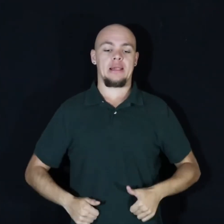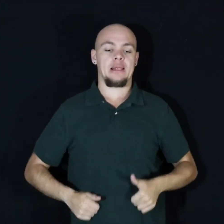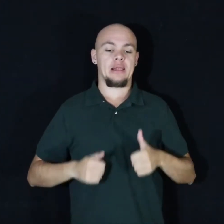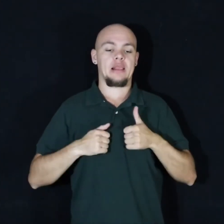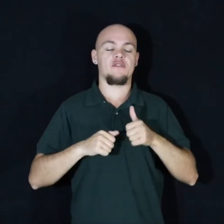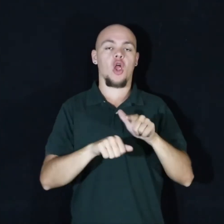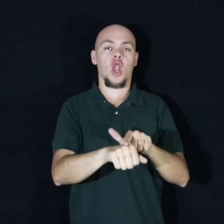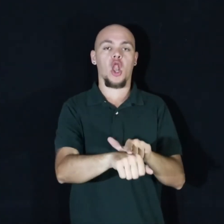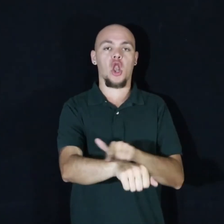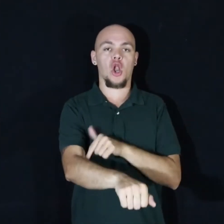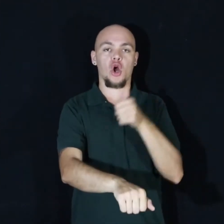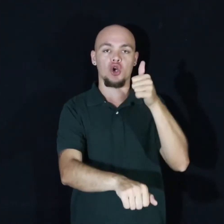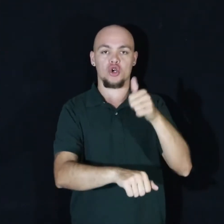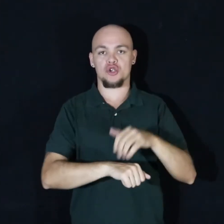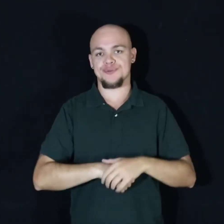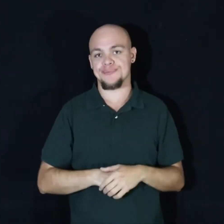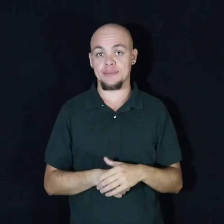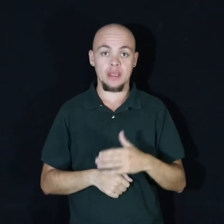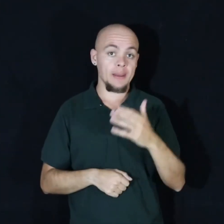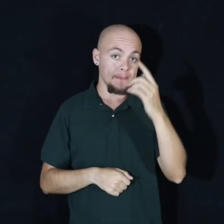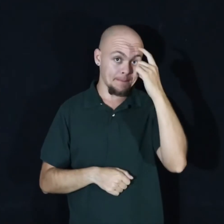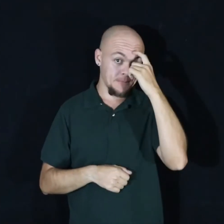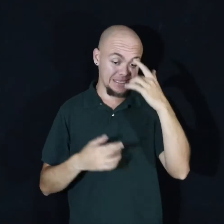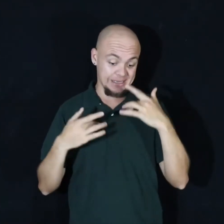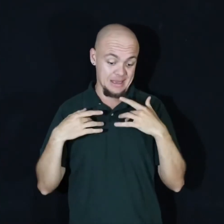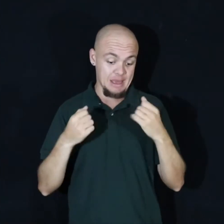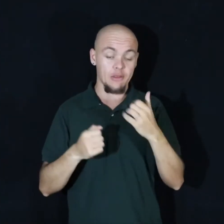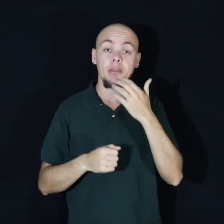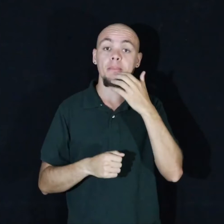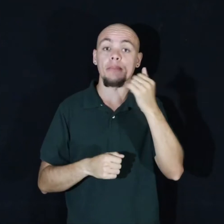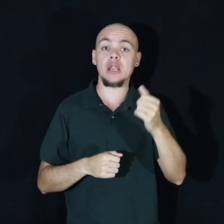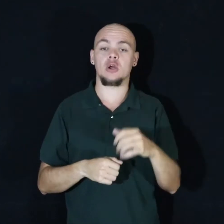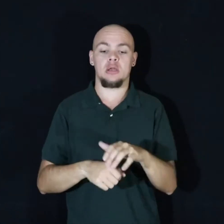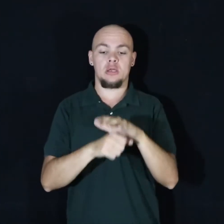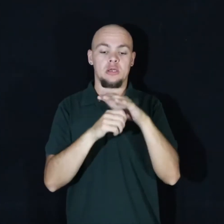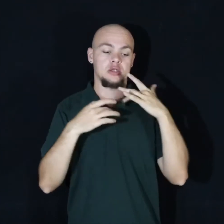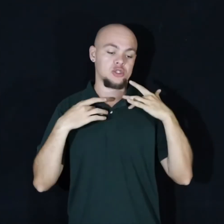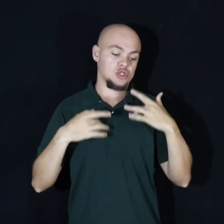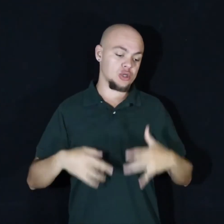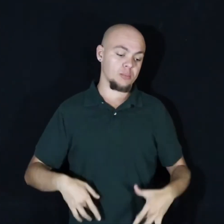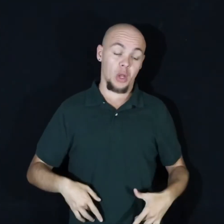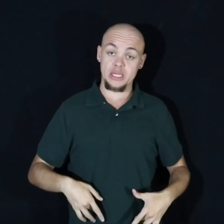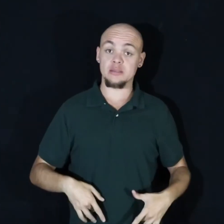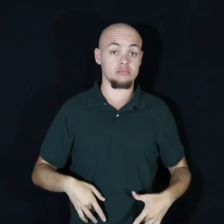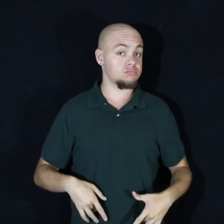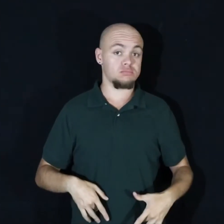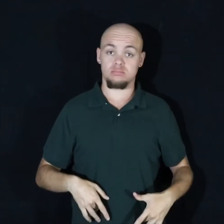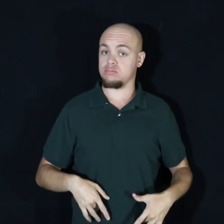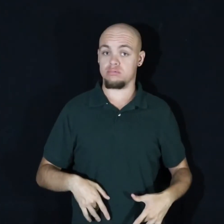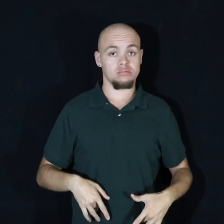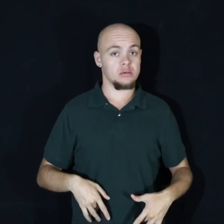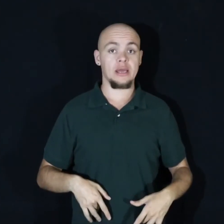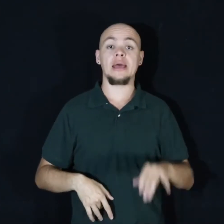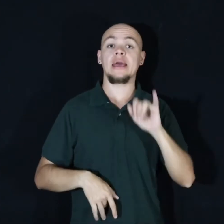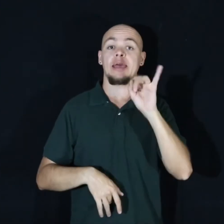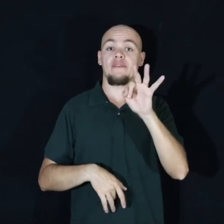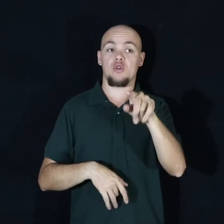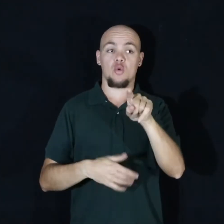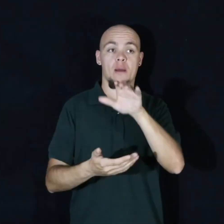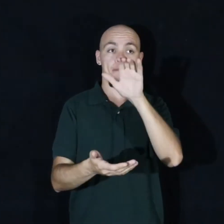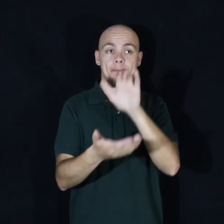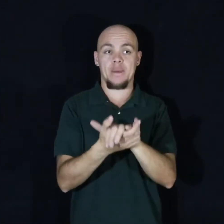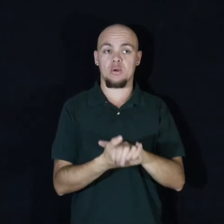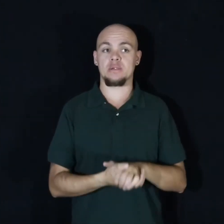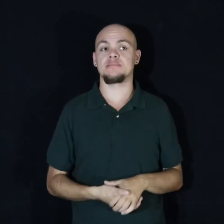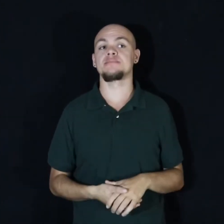married. That you have better mental health. That you are not as depressed or anxious if